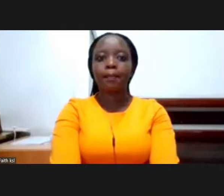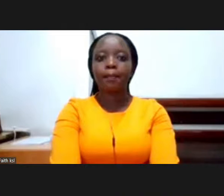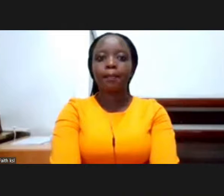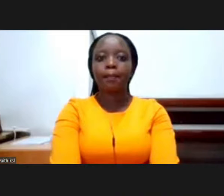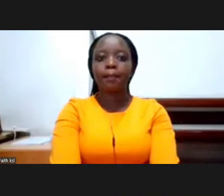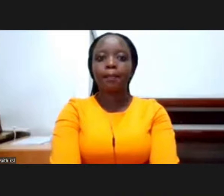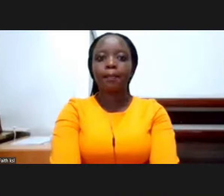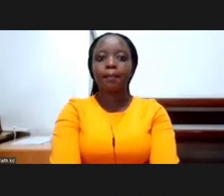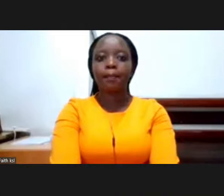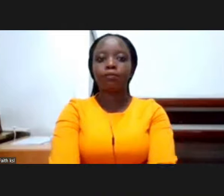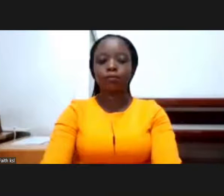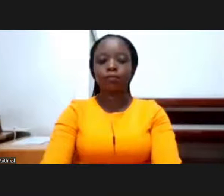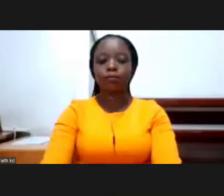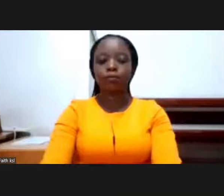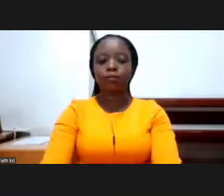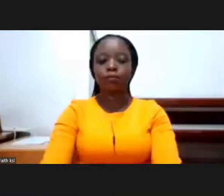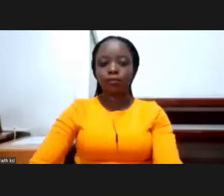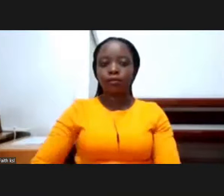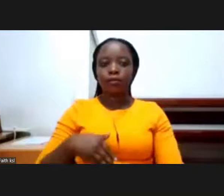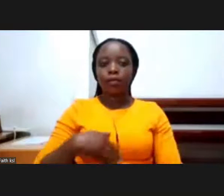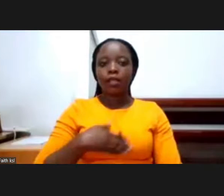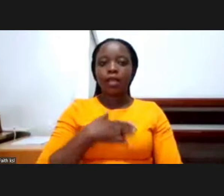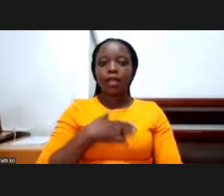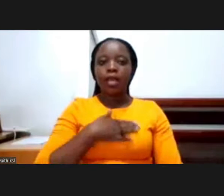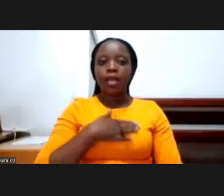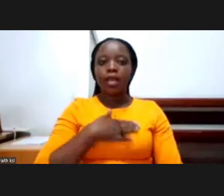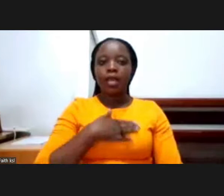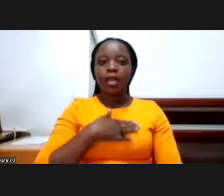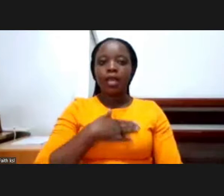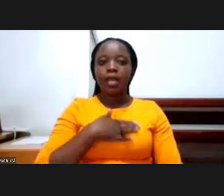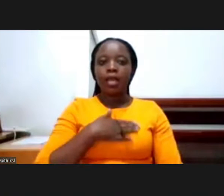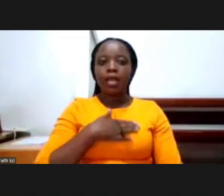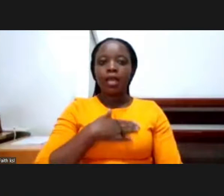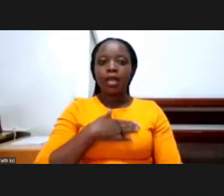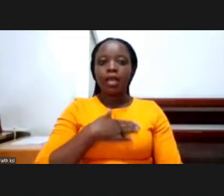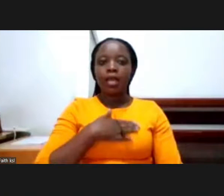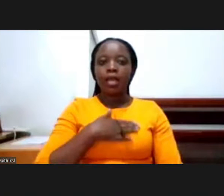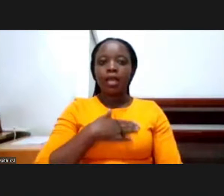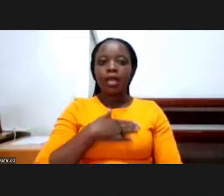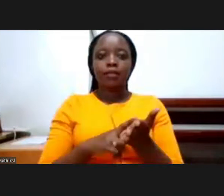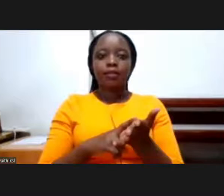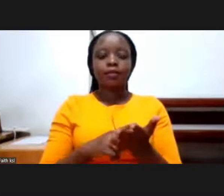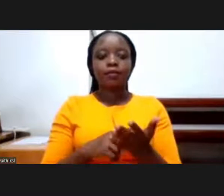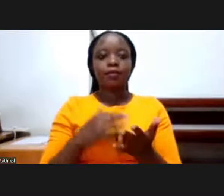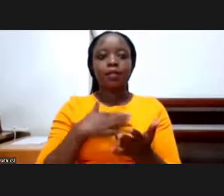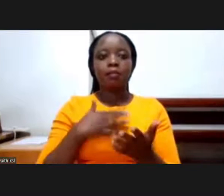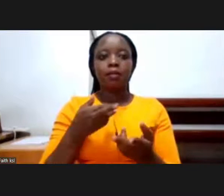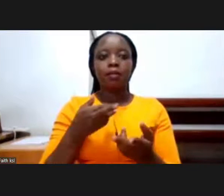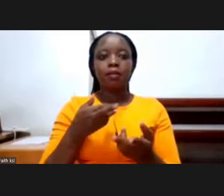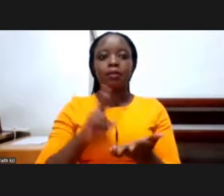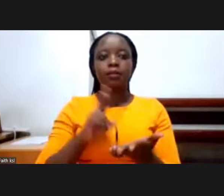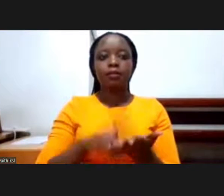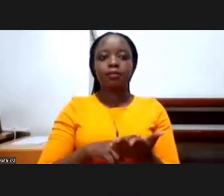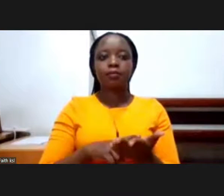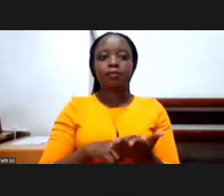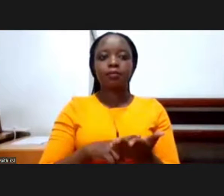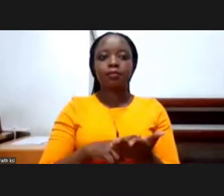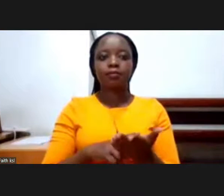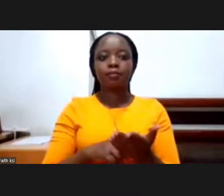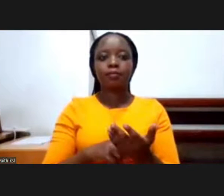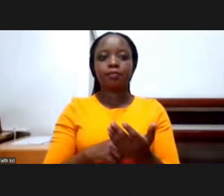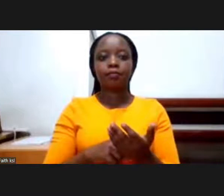Okay, Willie is asking, will I be able to import CSV file while filing February 2024